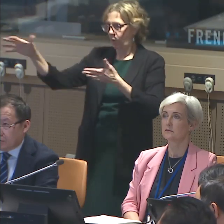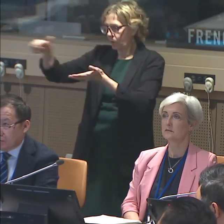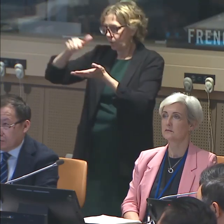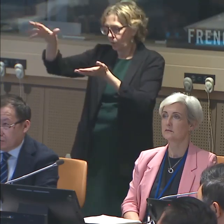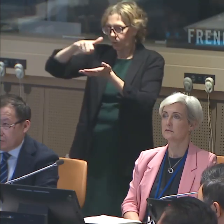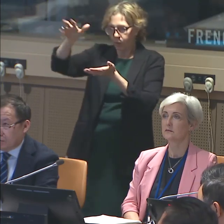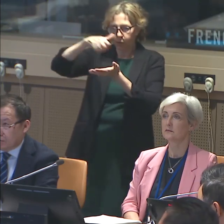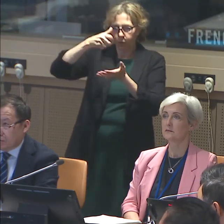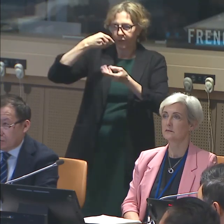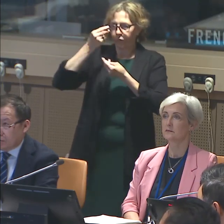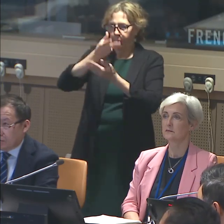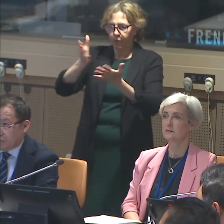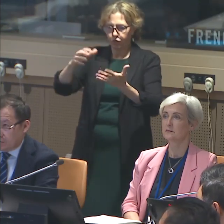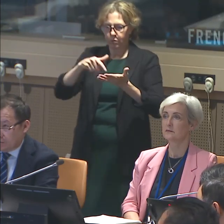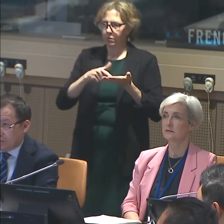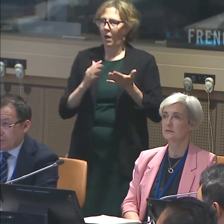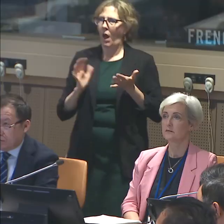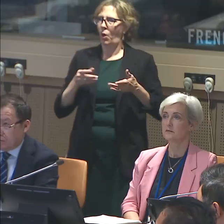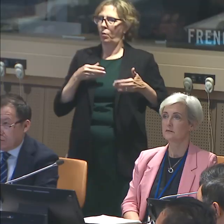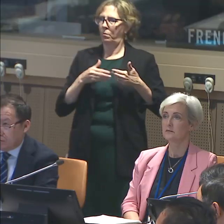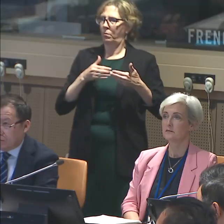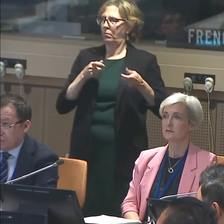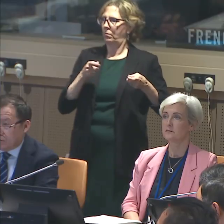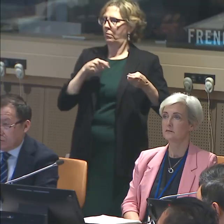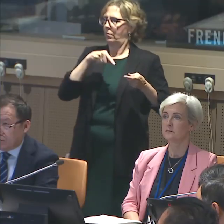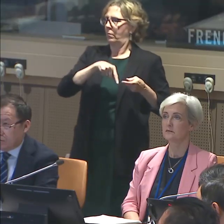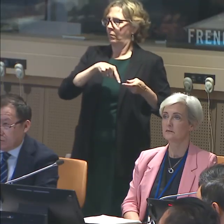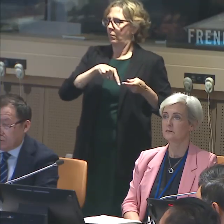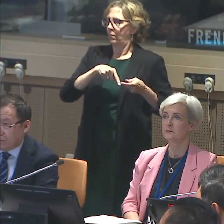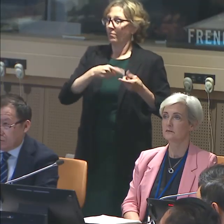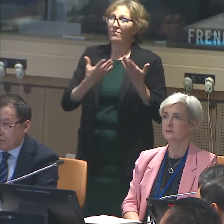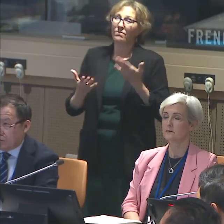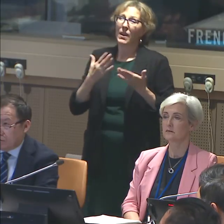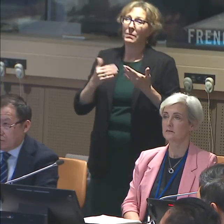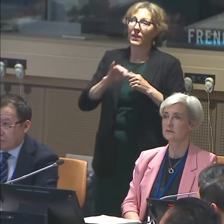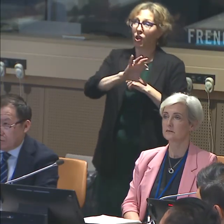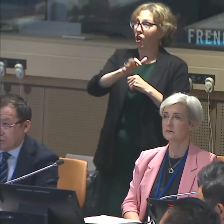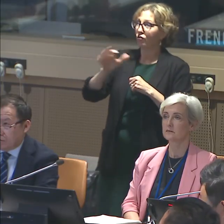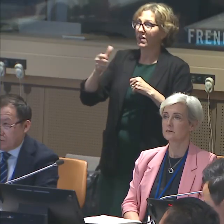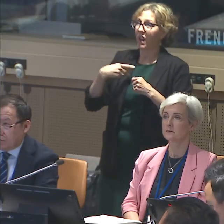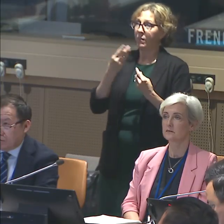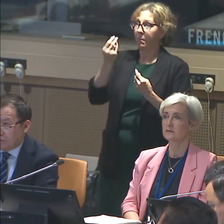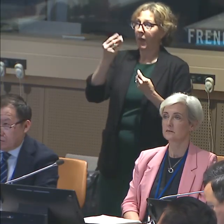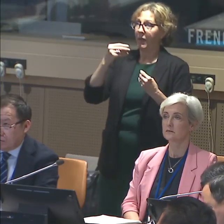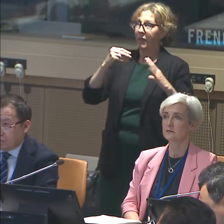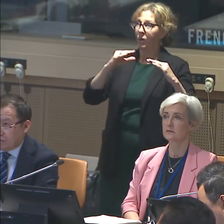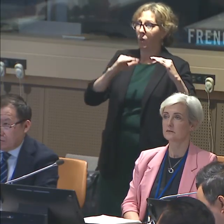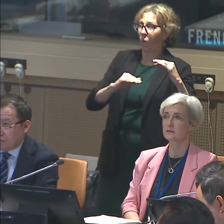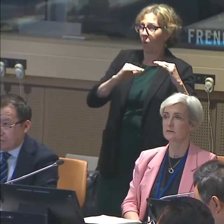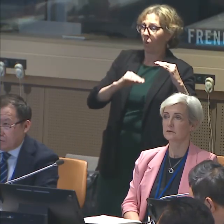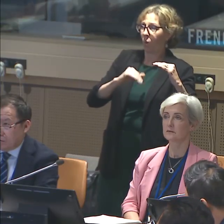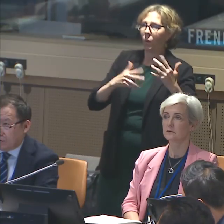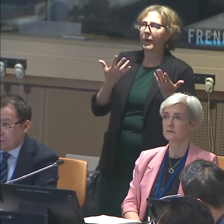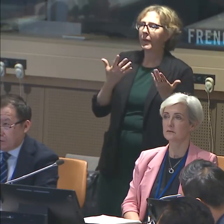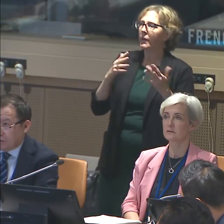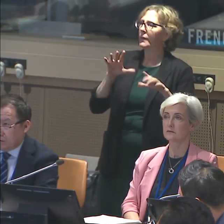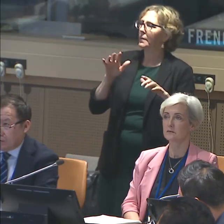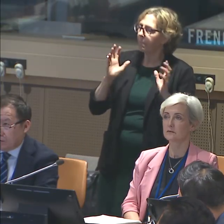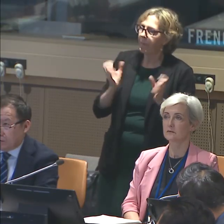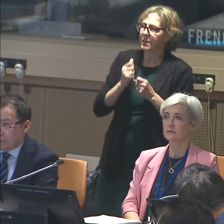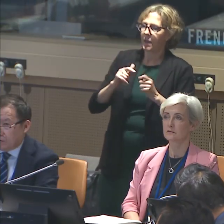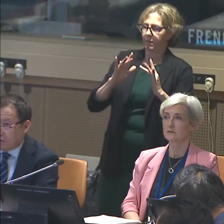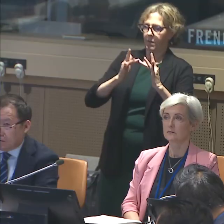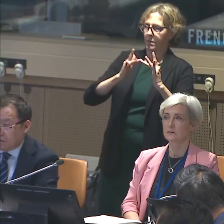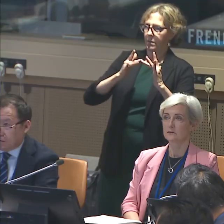low-income countries are in position to develop such system, is a lot because of digitization. We've seen, for instance,